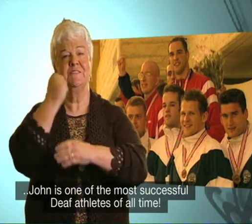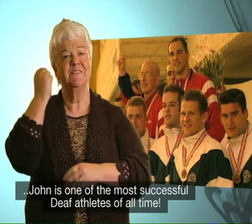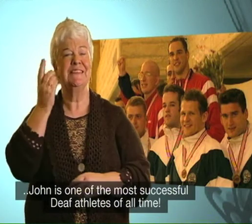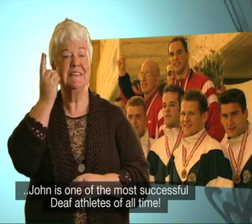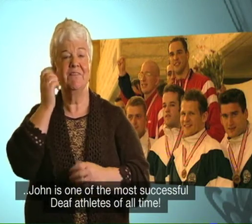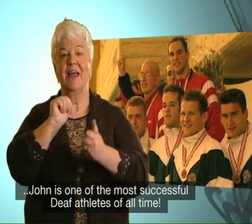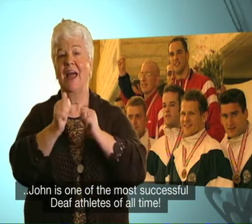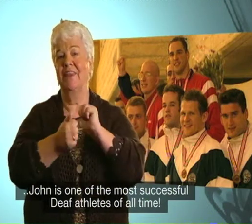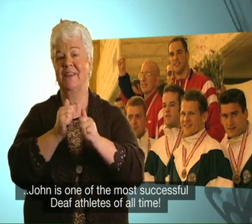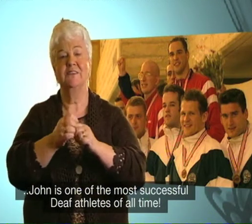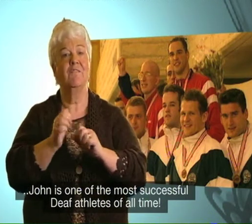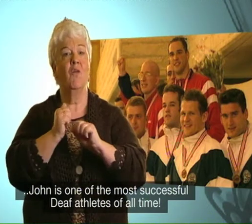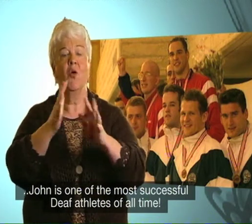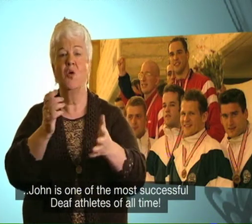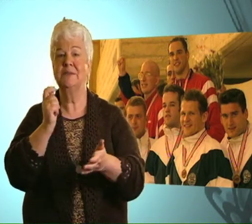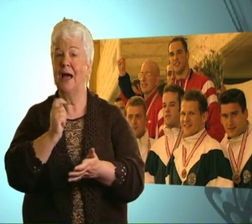deaf athletes of all time.